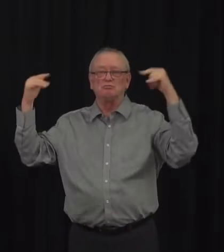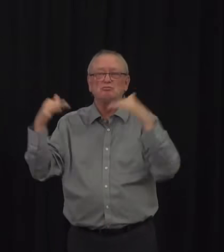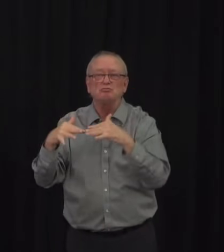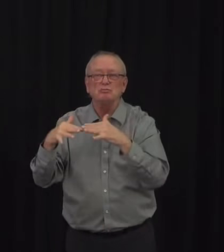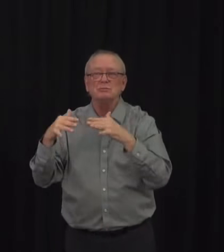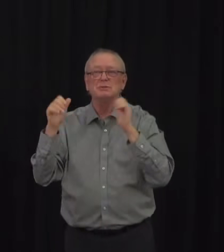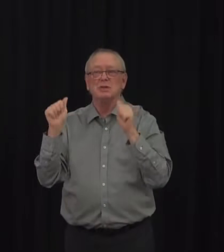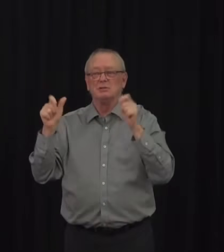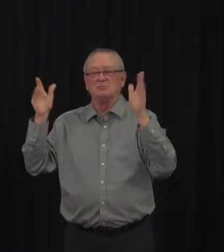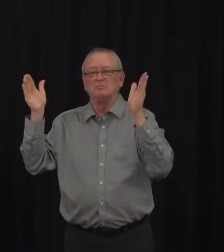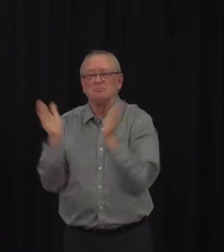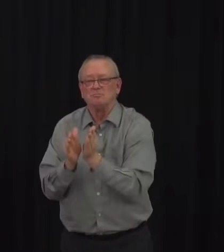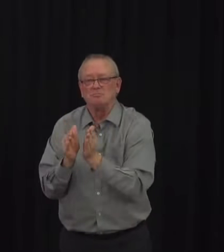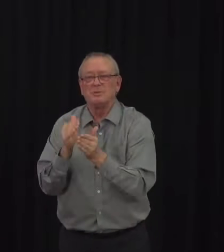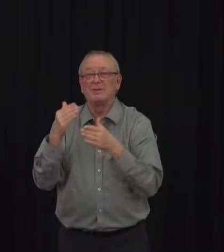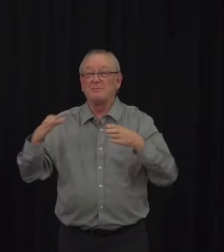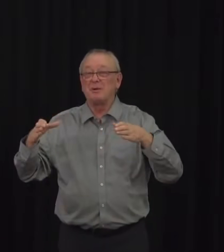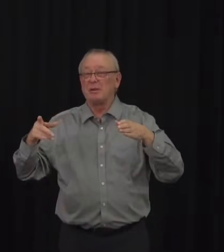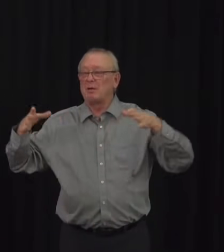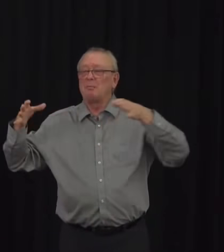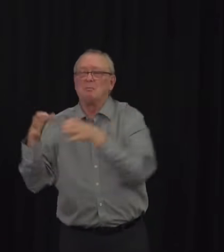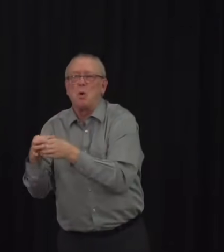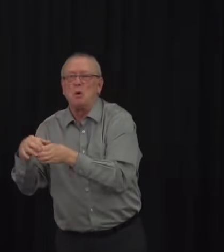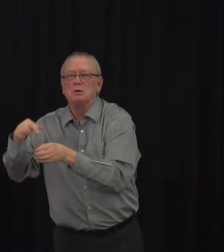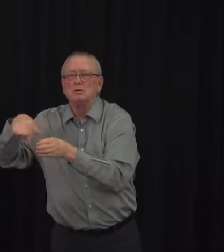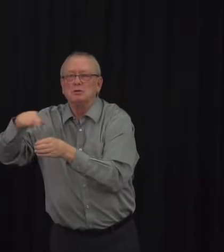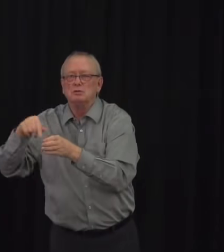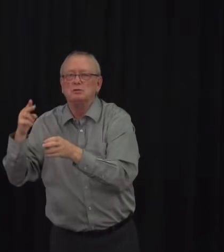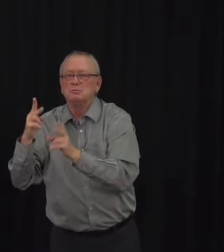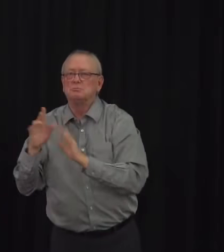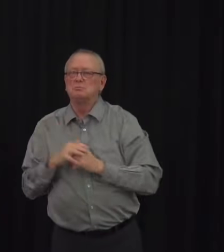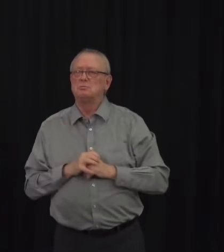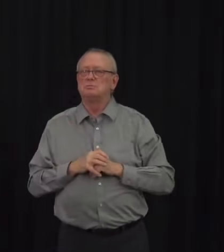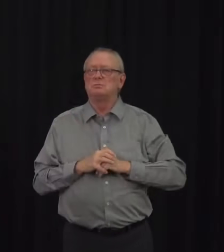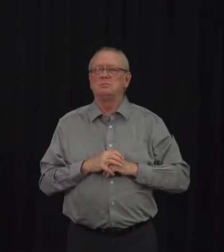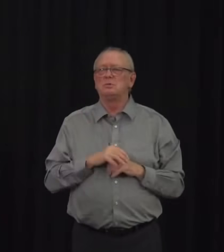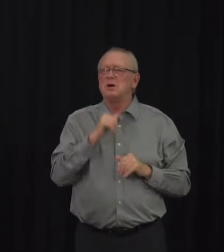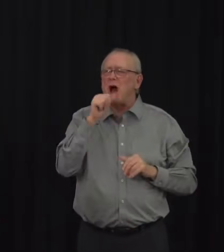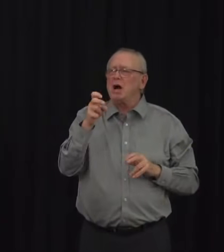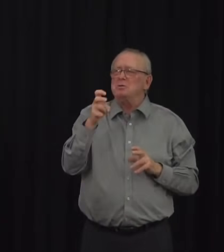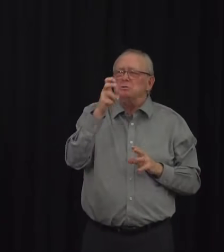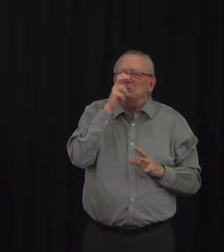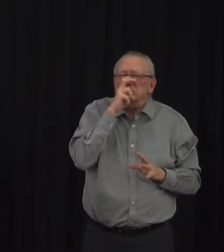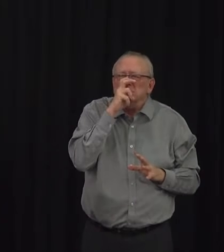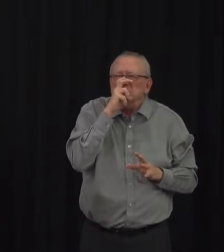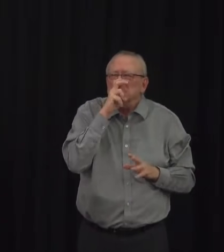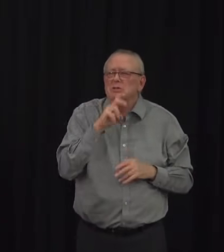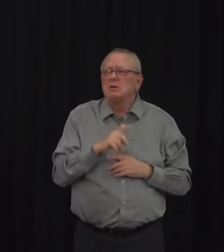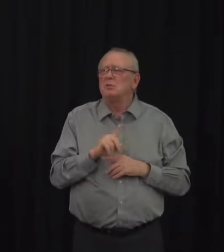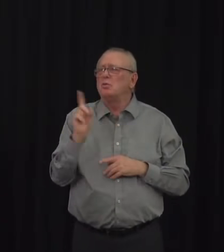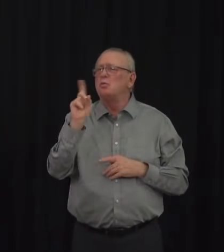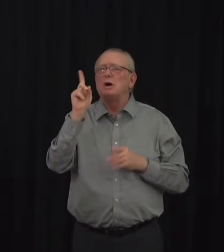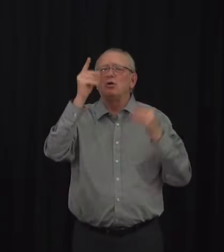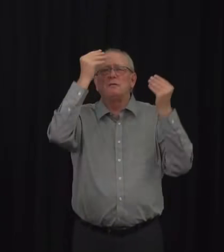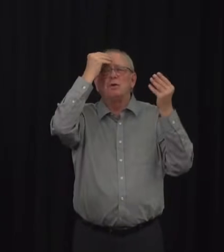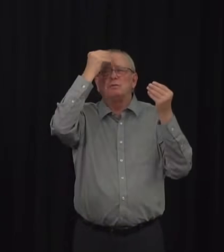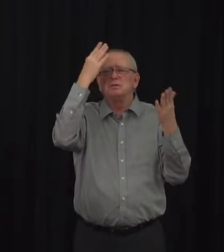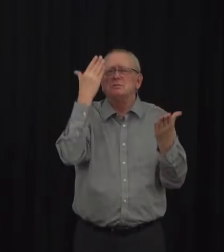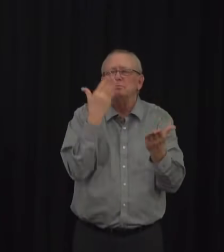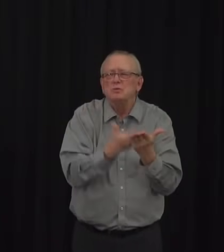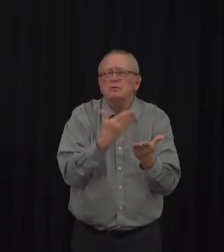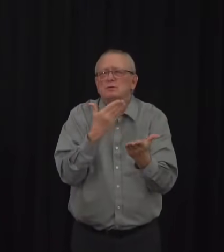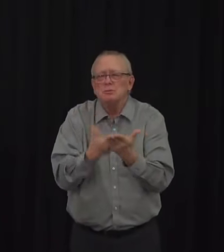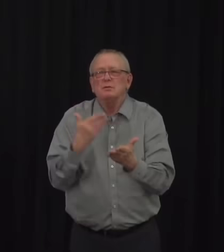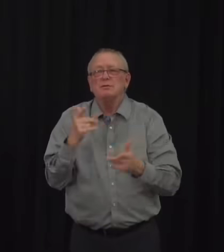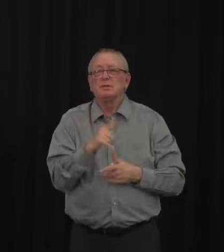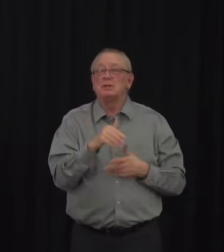if that information is not available, why isn't it? And is there a concern that if you want people to buy in, do you think maybe they would